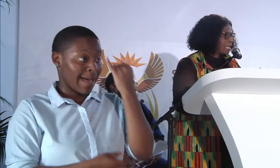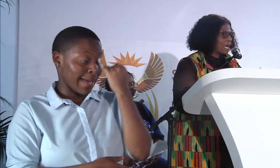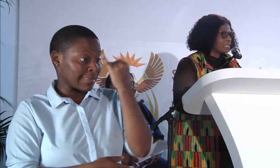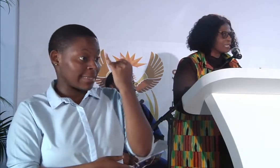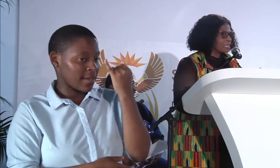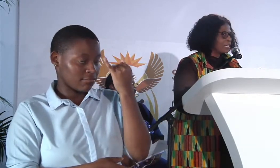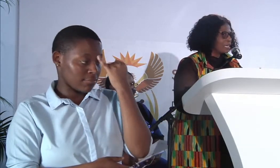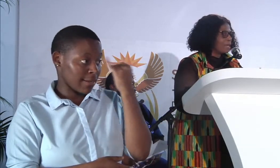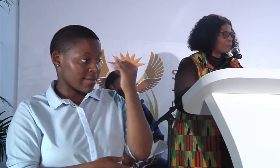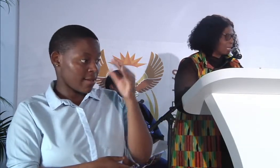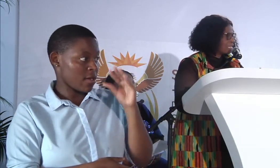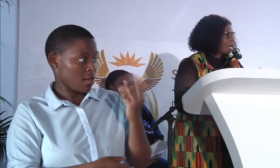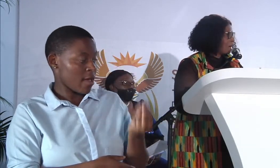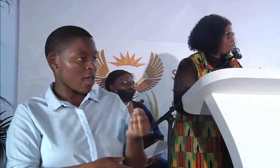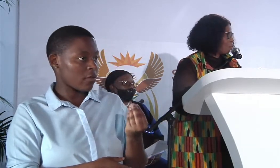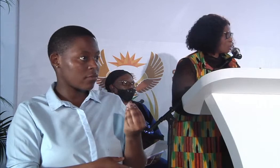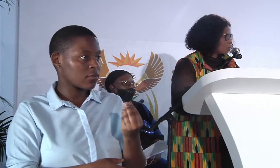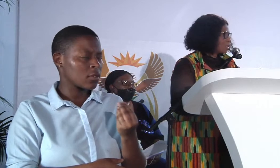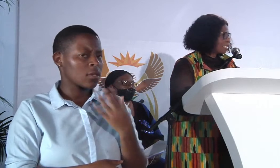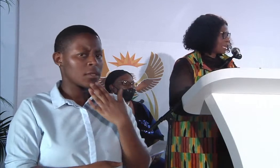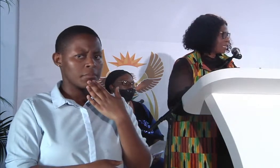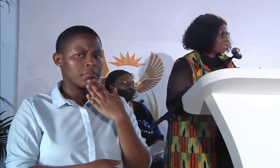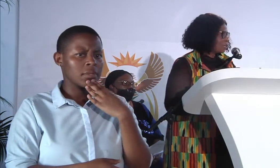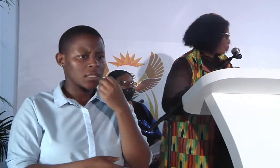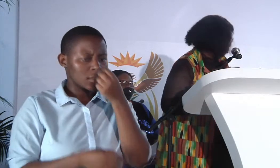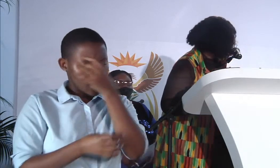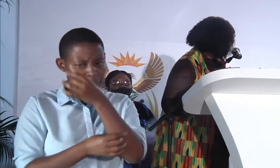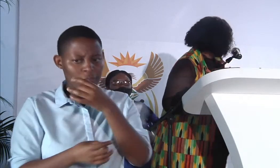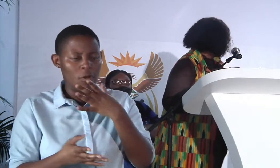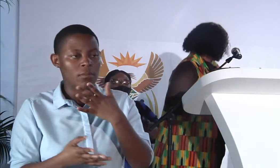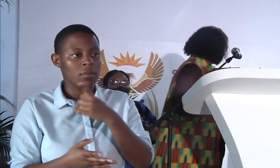make us a better Kwa-Zulu Natal. Thank you.